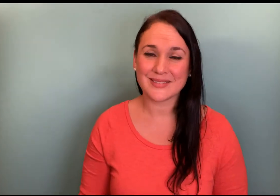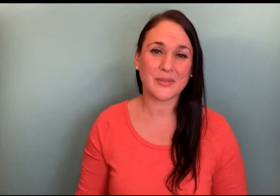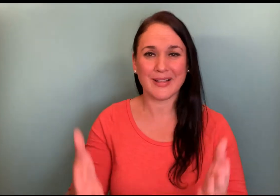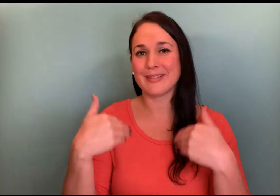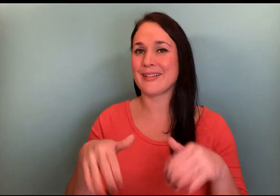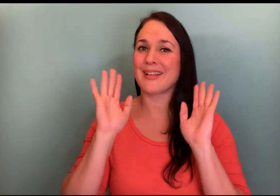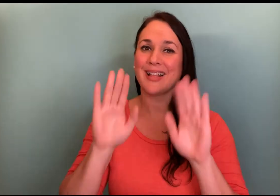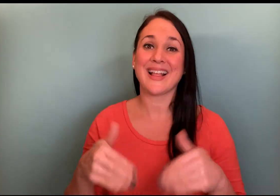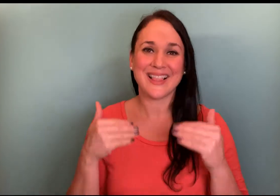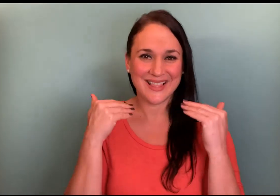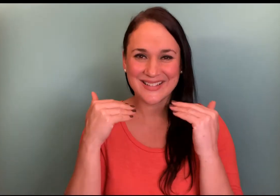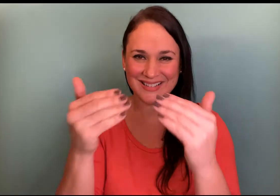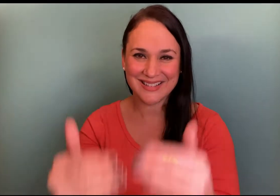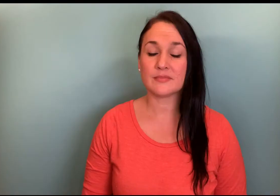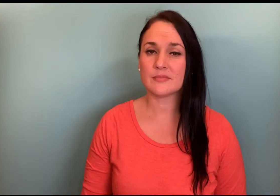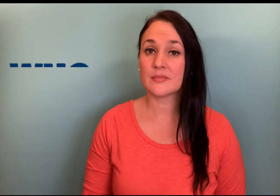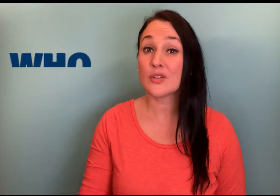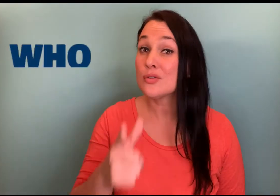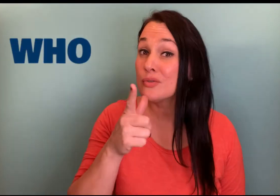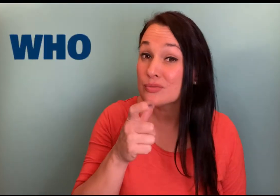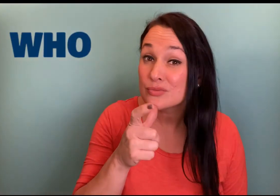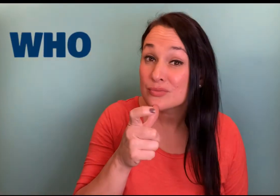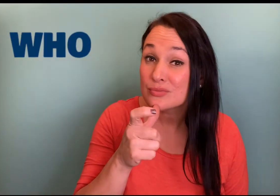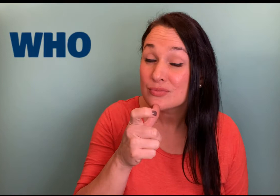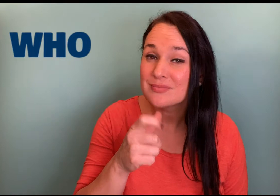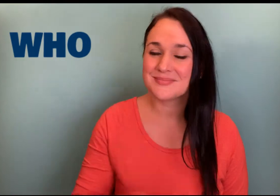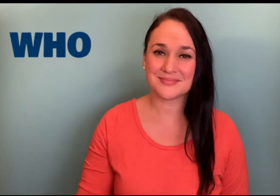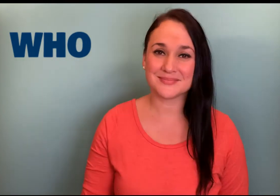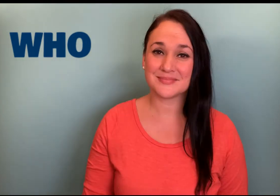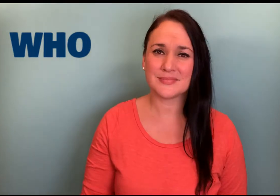So, anyway, let's proceed. Who?